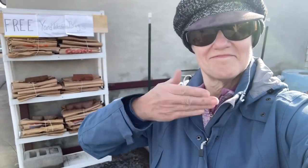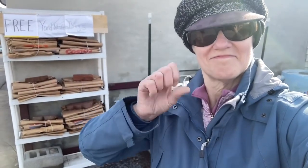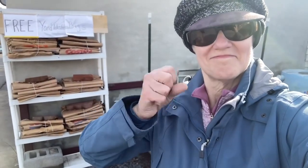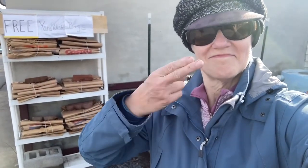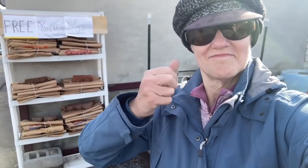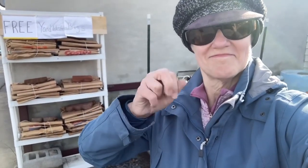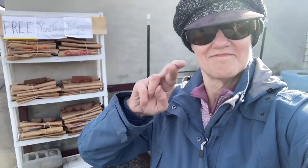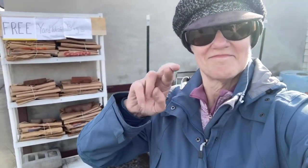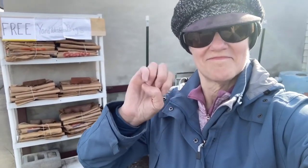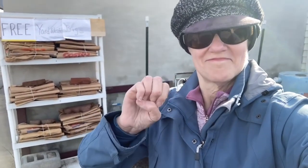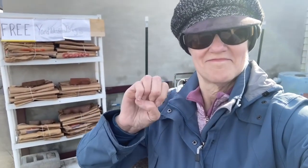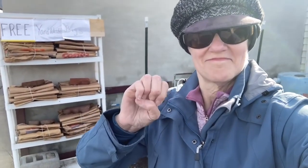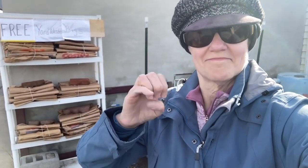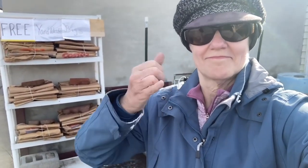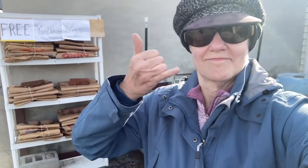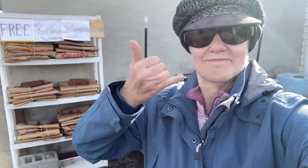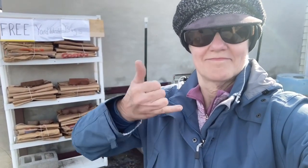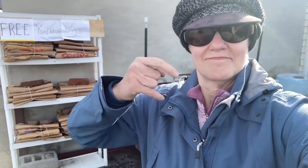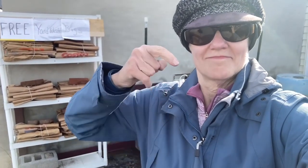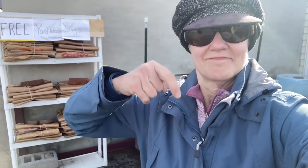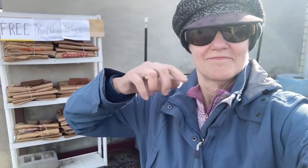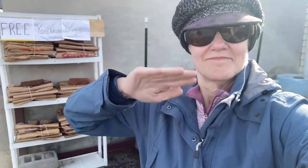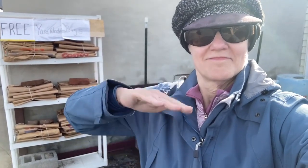You know, it feels good to share with the community.